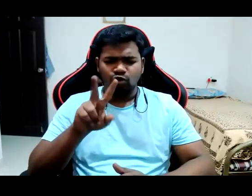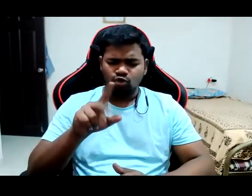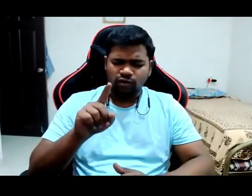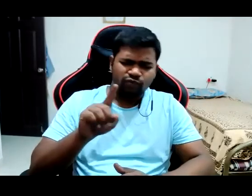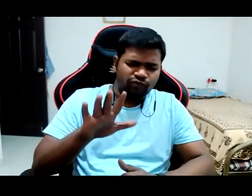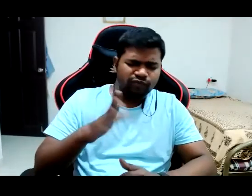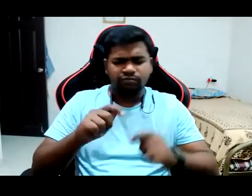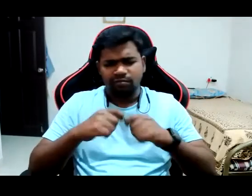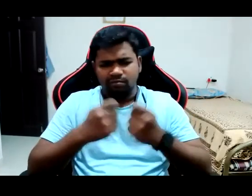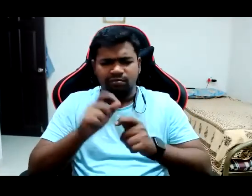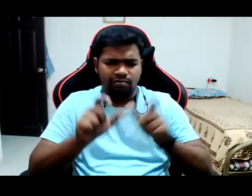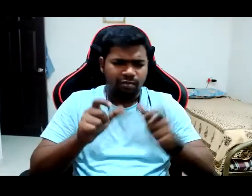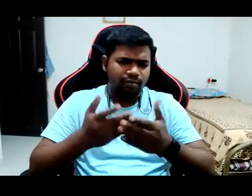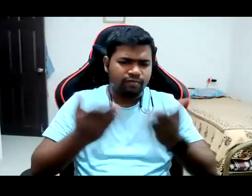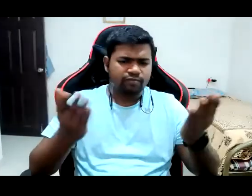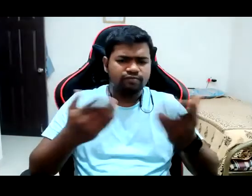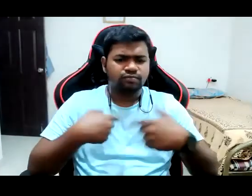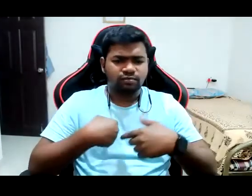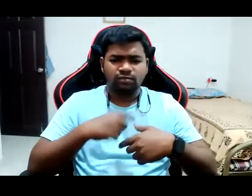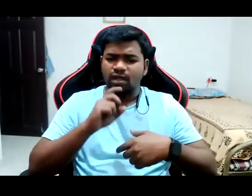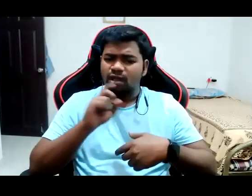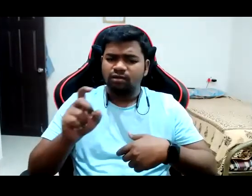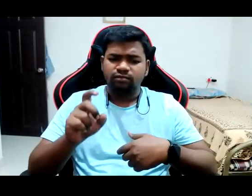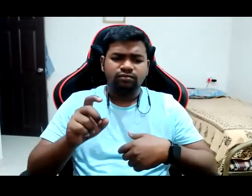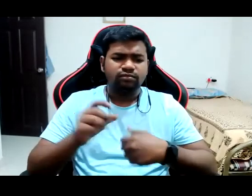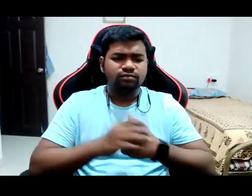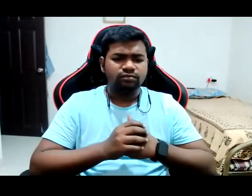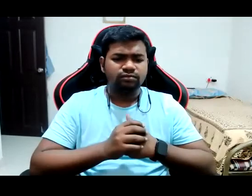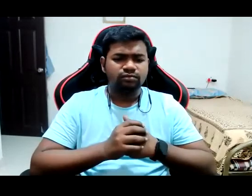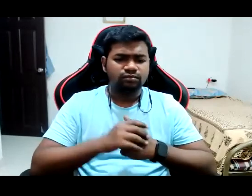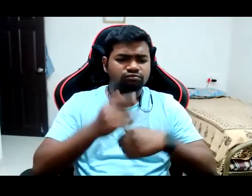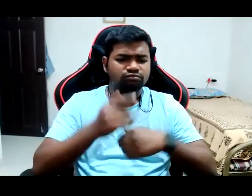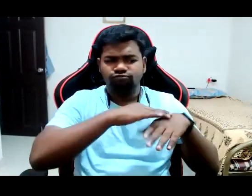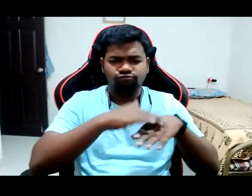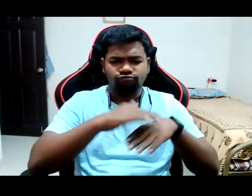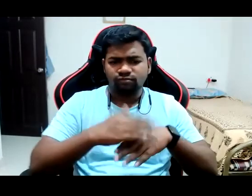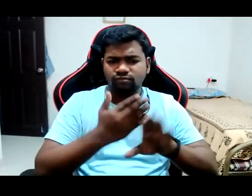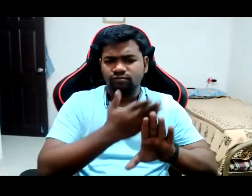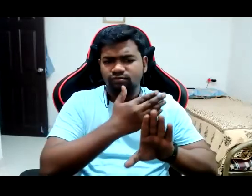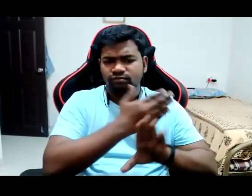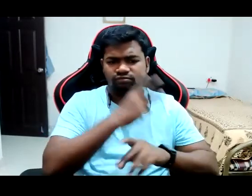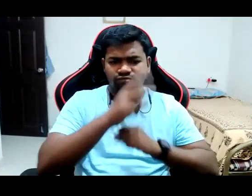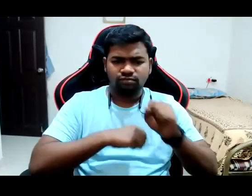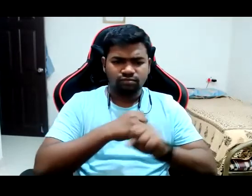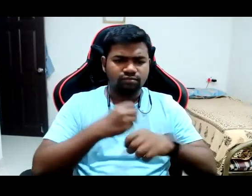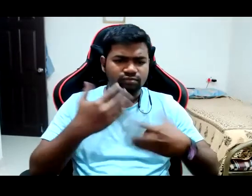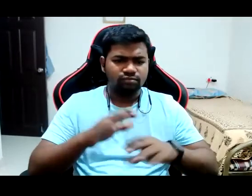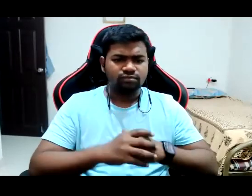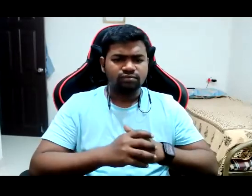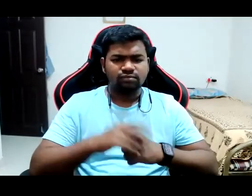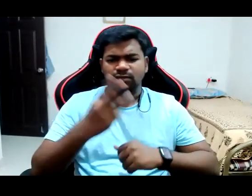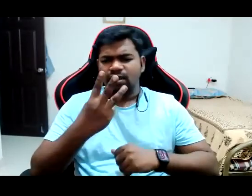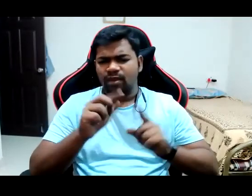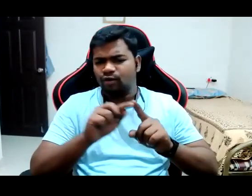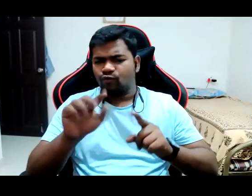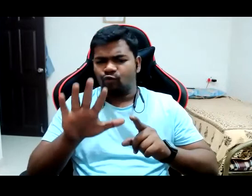want. However, we do recommend, usually what we've found in our experience doing it for the past 3 years, usually 3 to 5 is a good